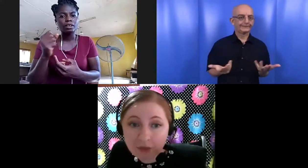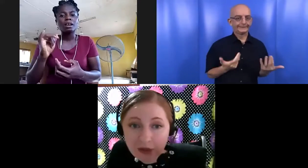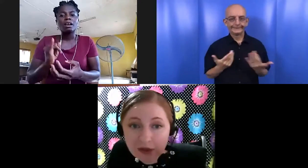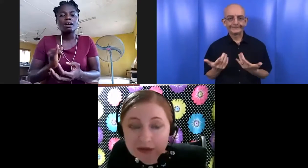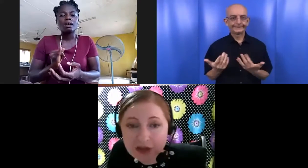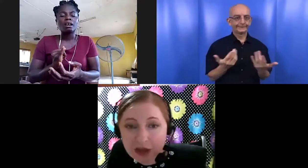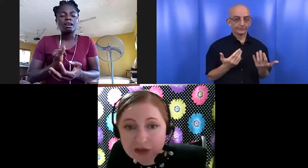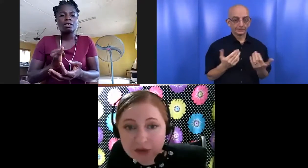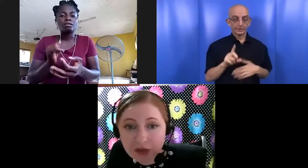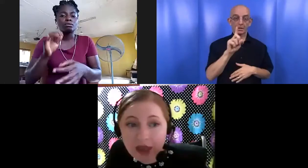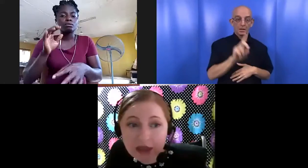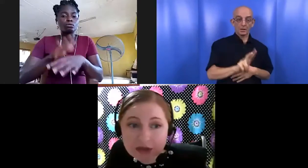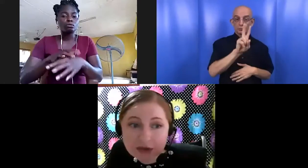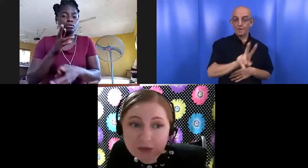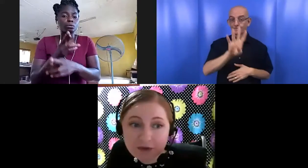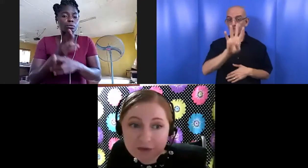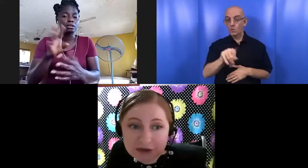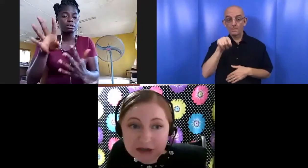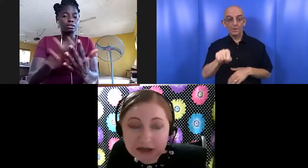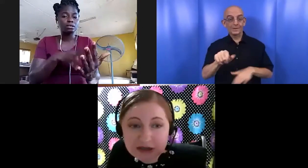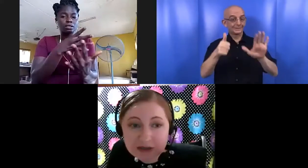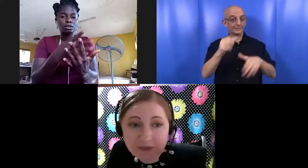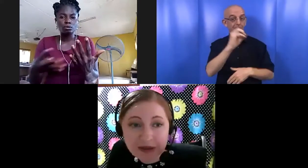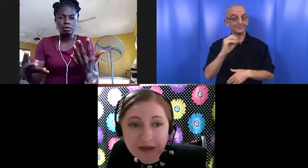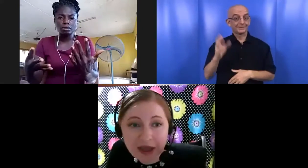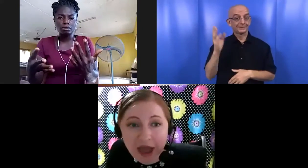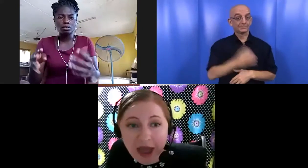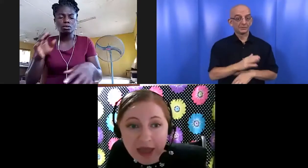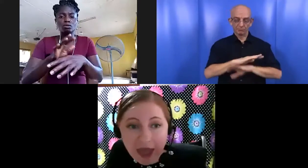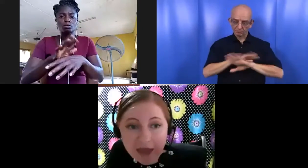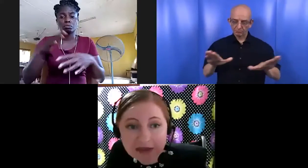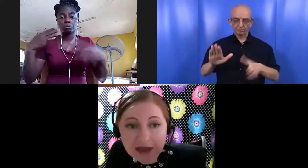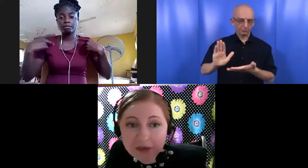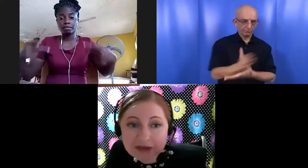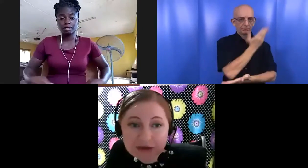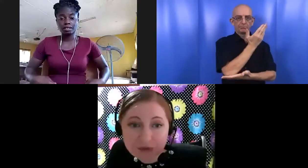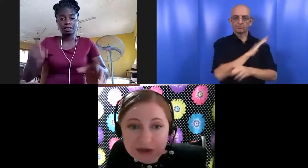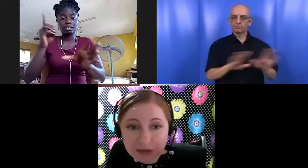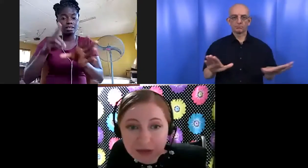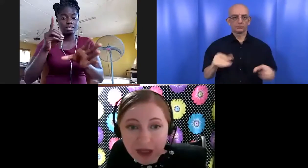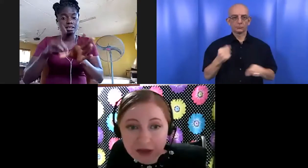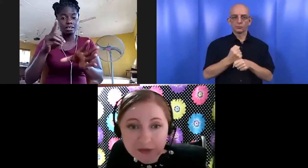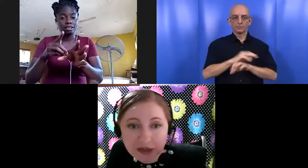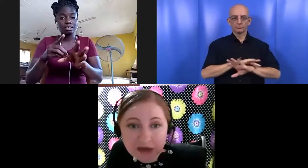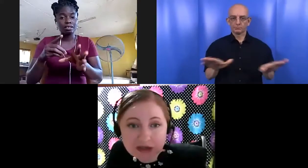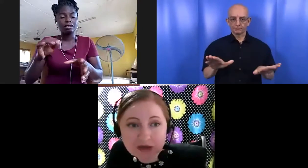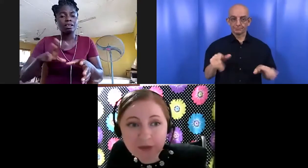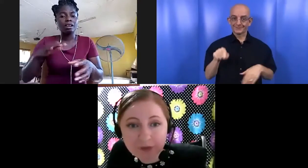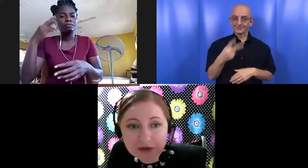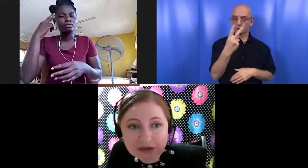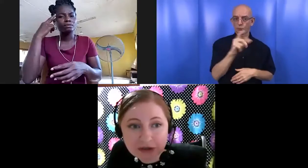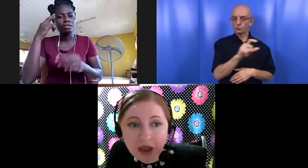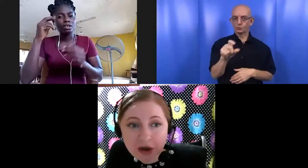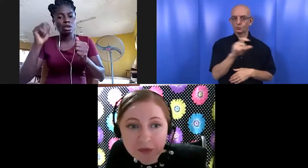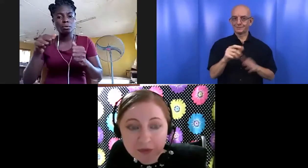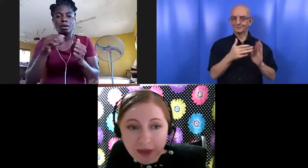a regular schedule, and due to my physical disability, I had, within reasonable accommodation, a